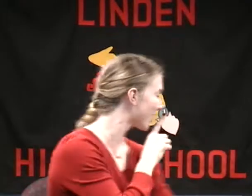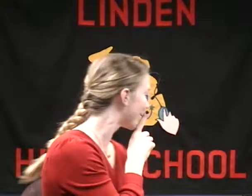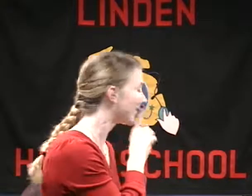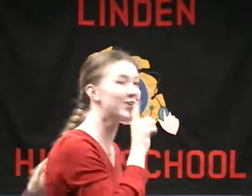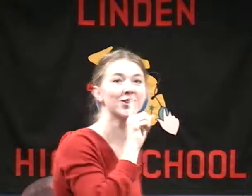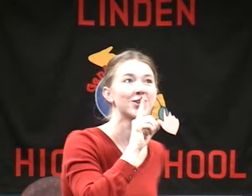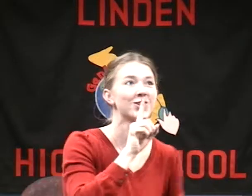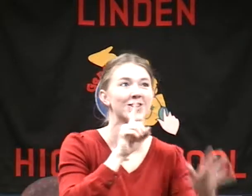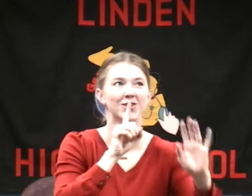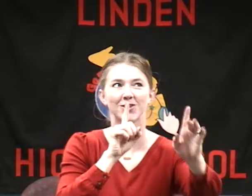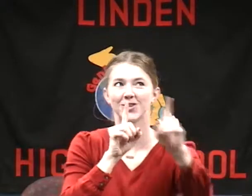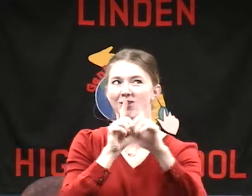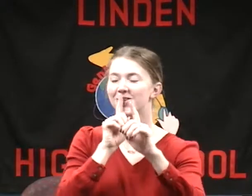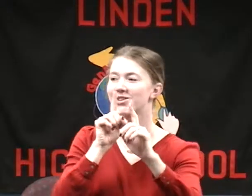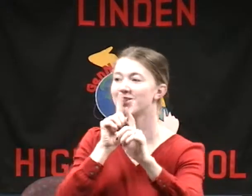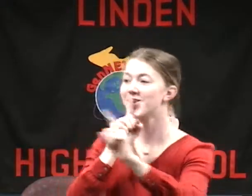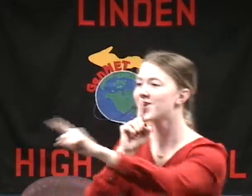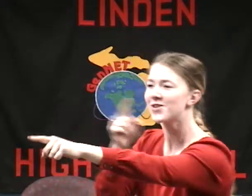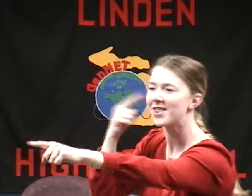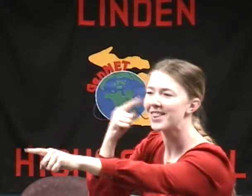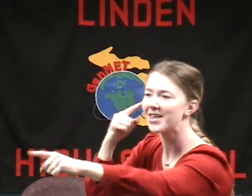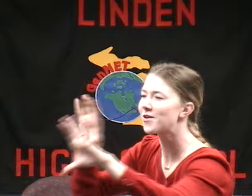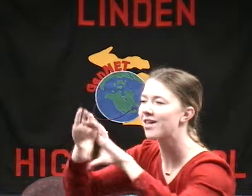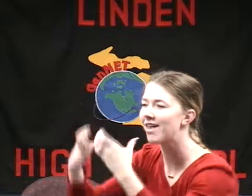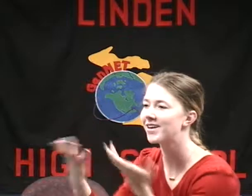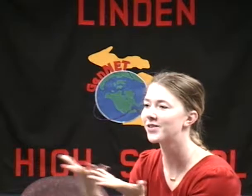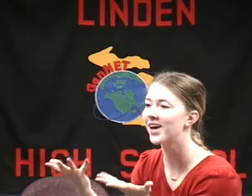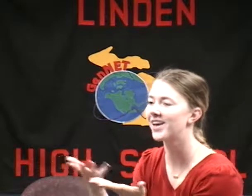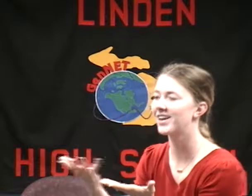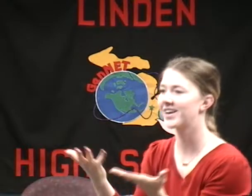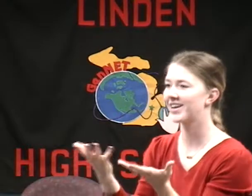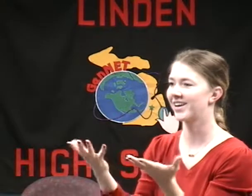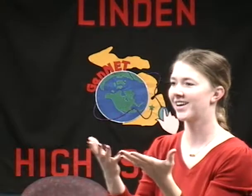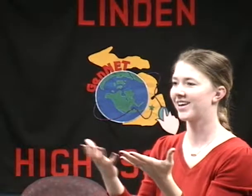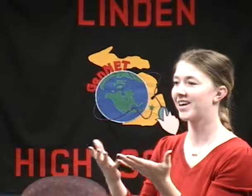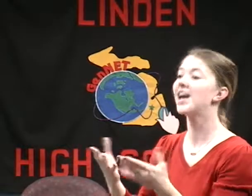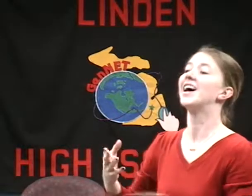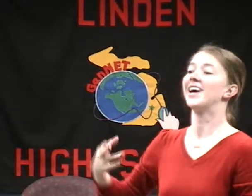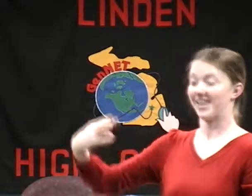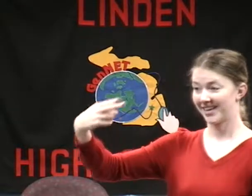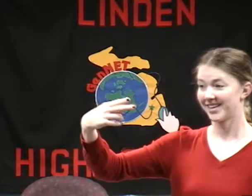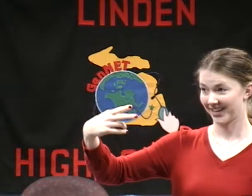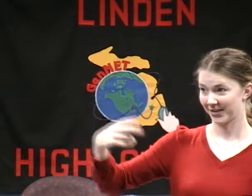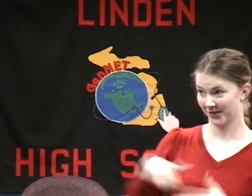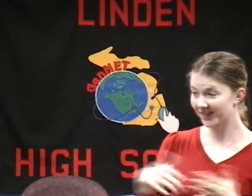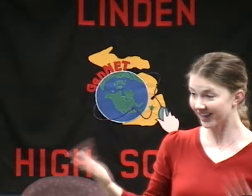Abraham Lincoln in the church. Oh, it's George Washington. I know.